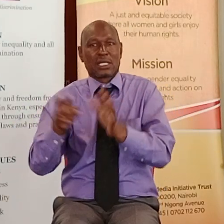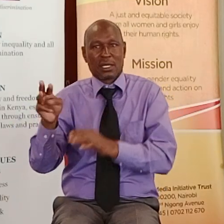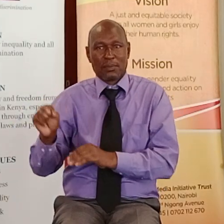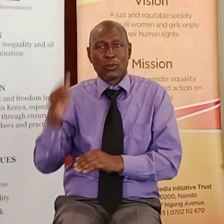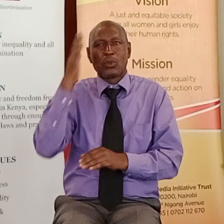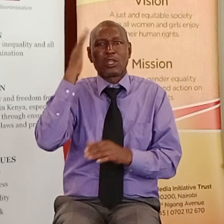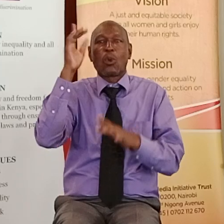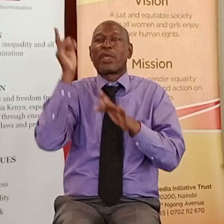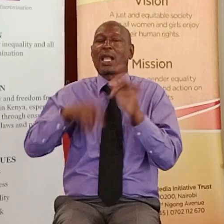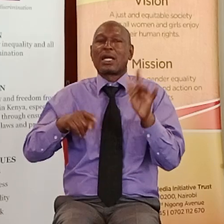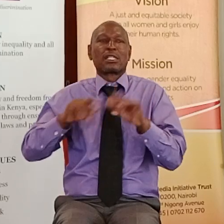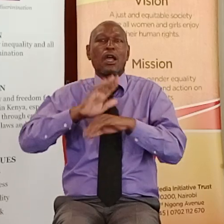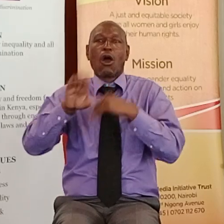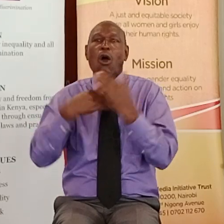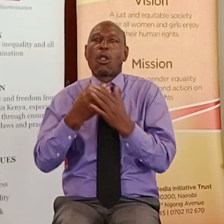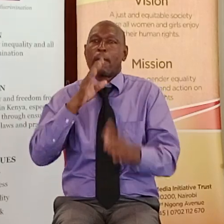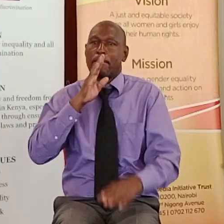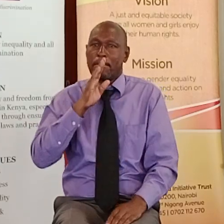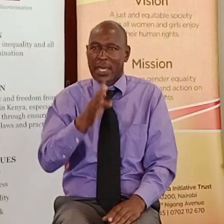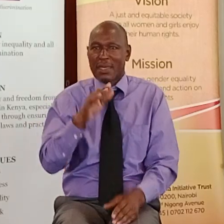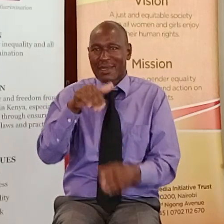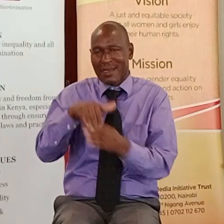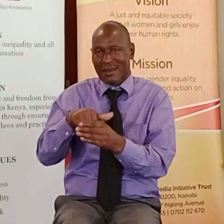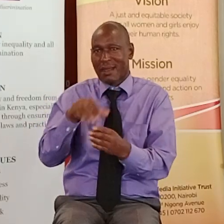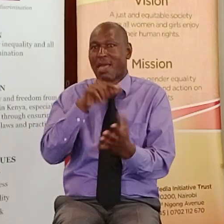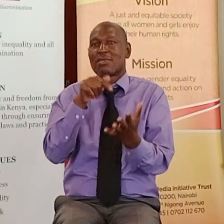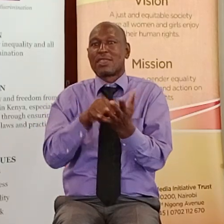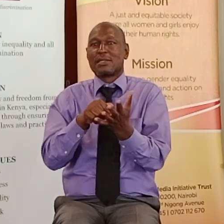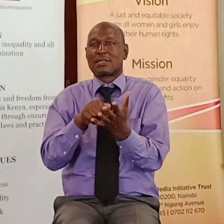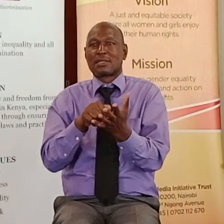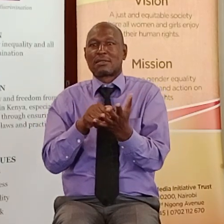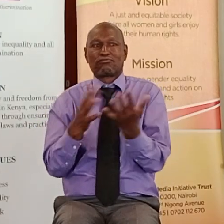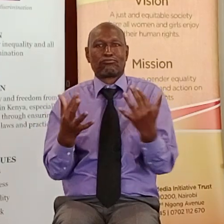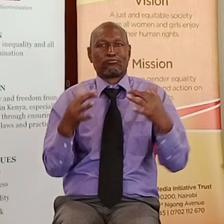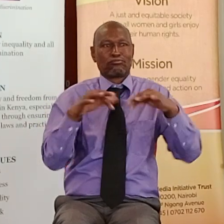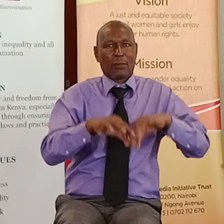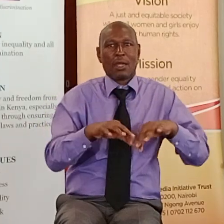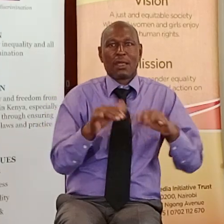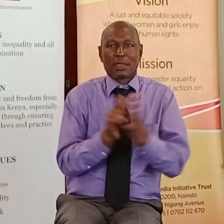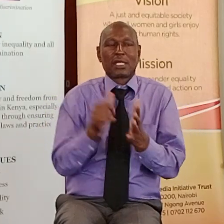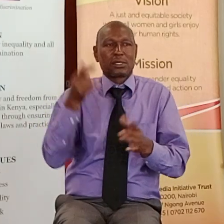can't all be in that convening that is being spearheaded by